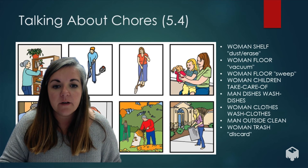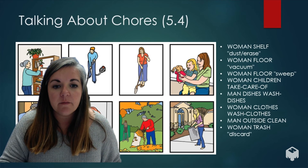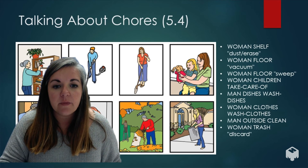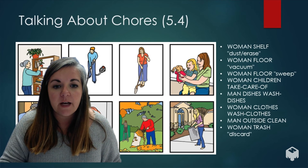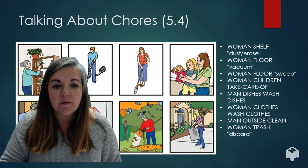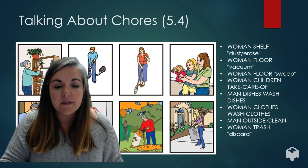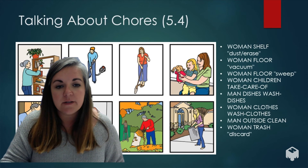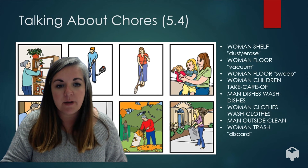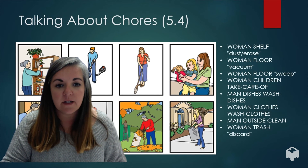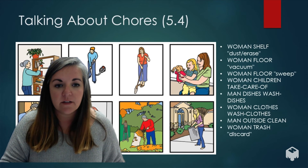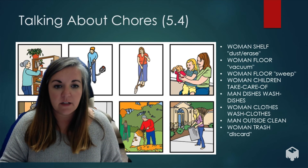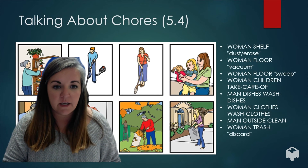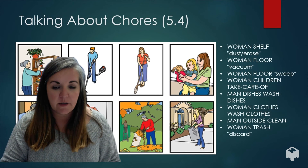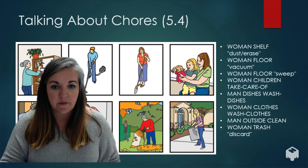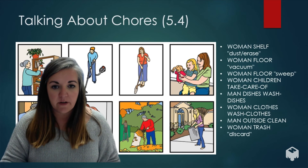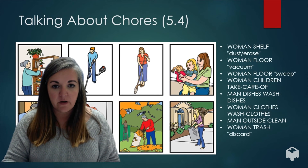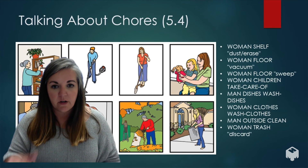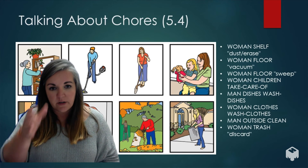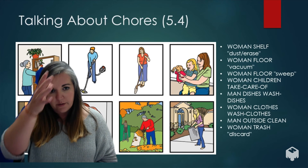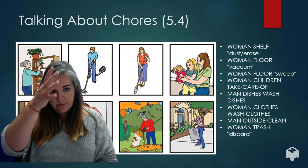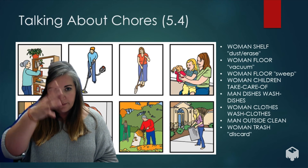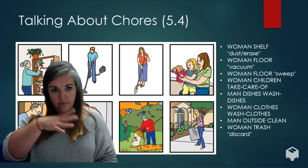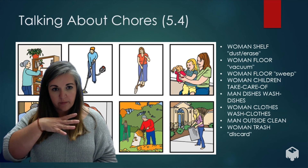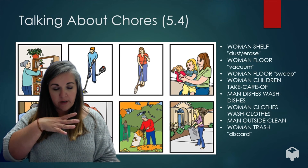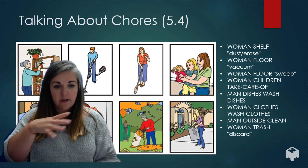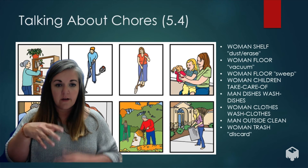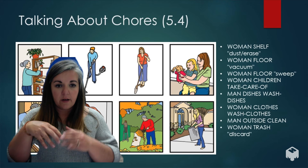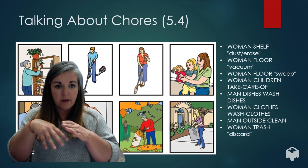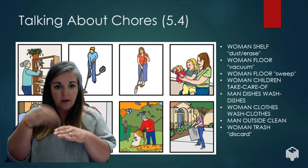Right here behind me is the man cleaning up the yard.